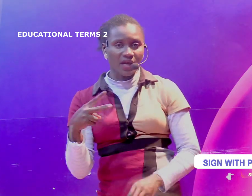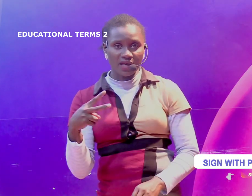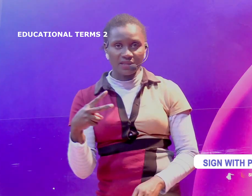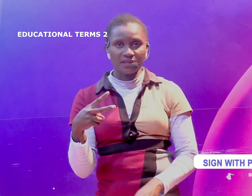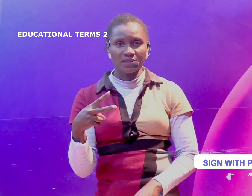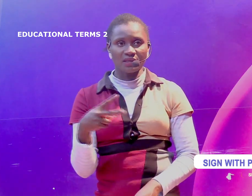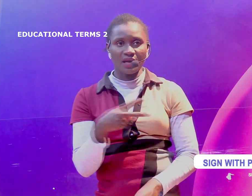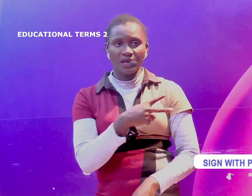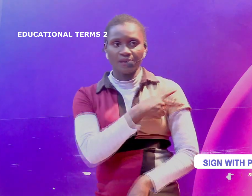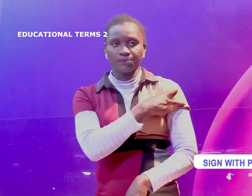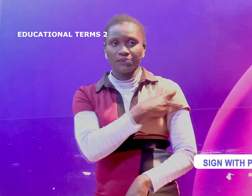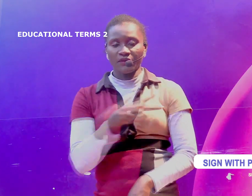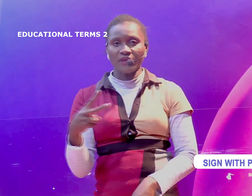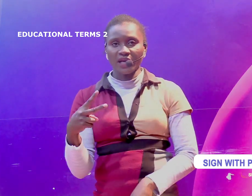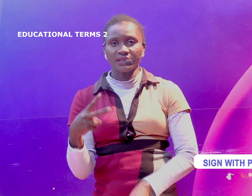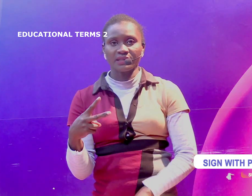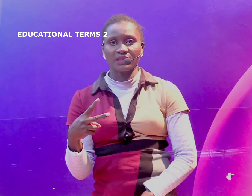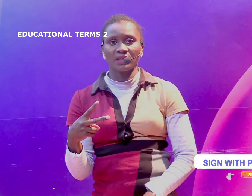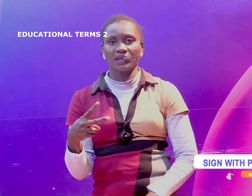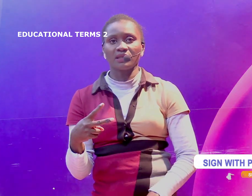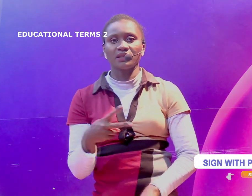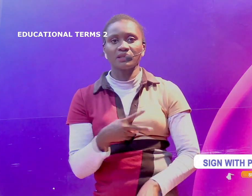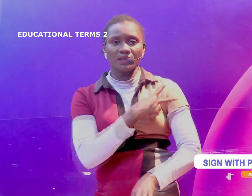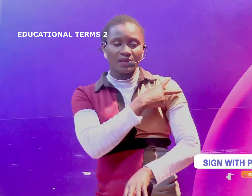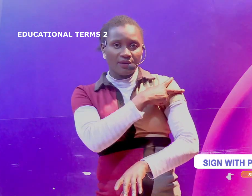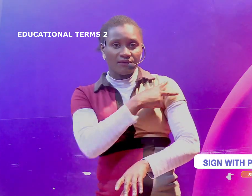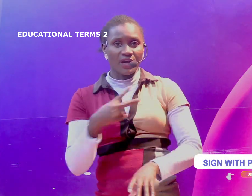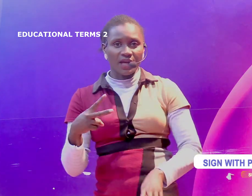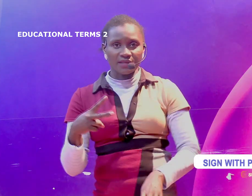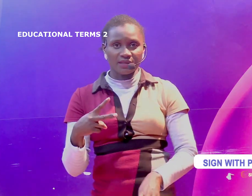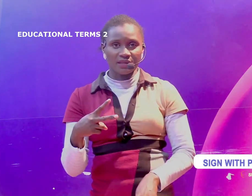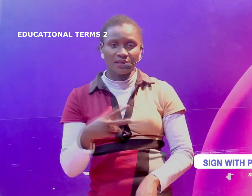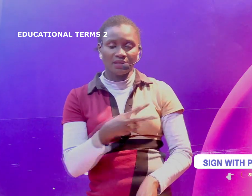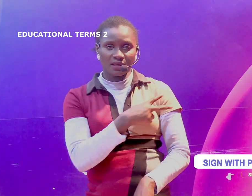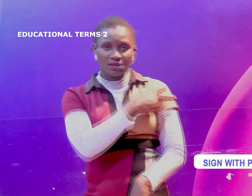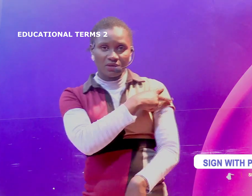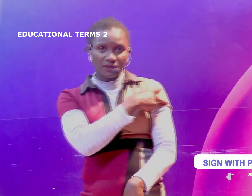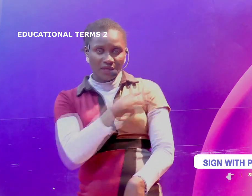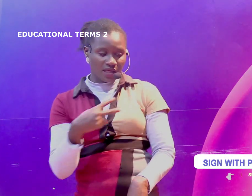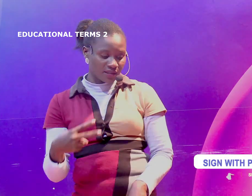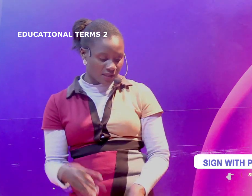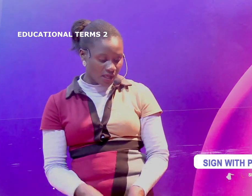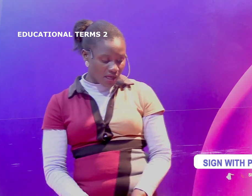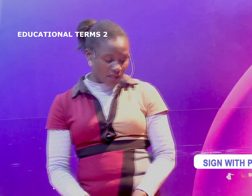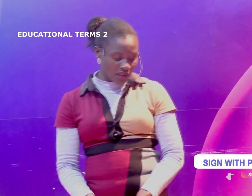vacancy, vacancy, like this, vacancy or a vacancy. And then you also